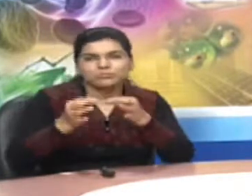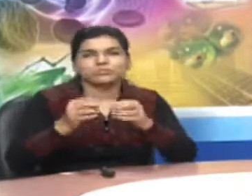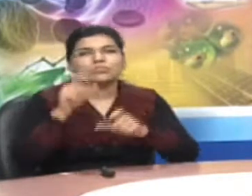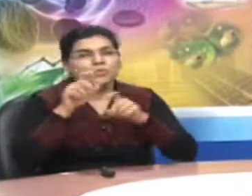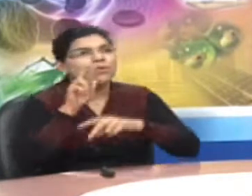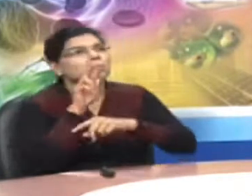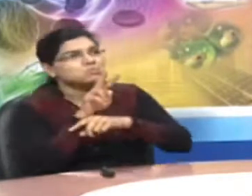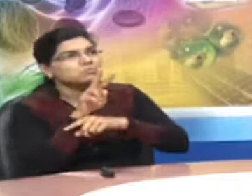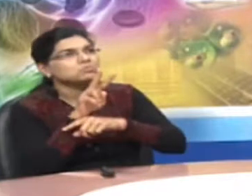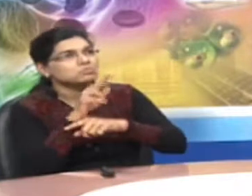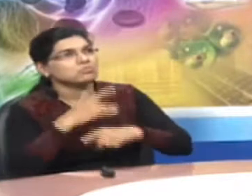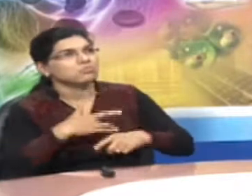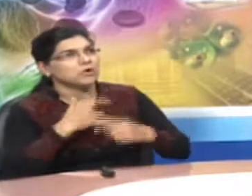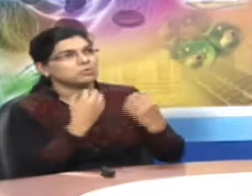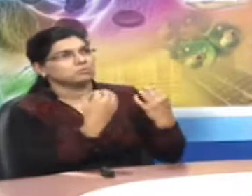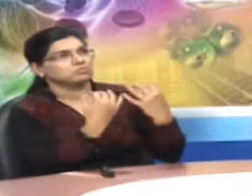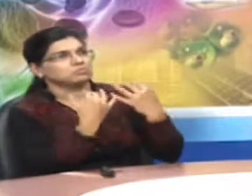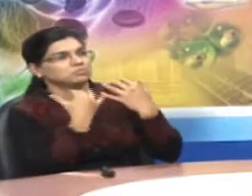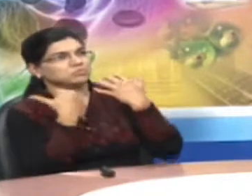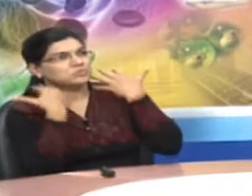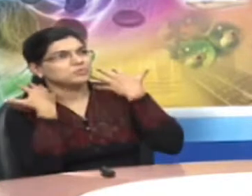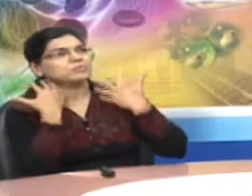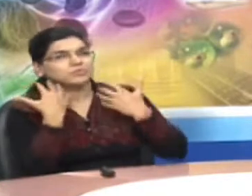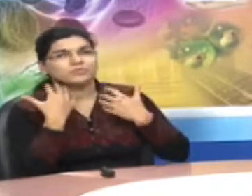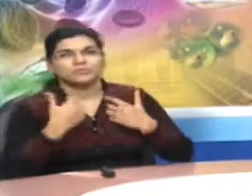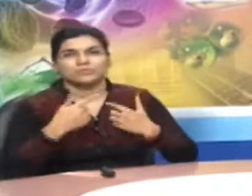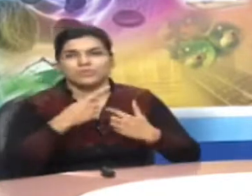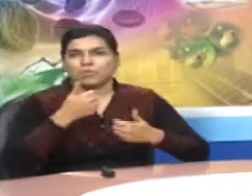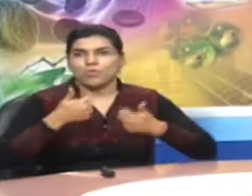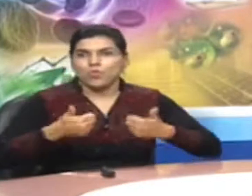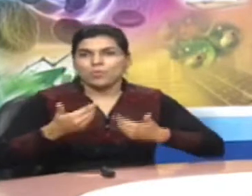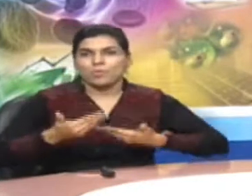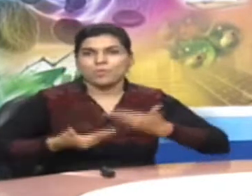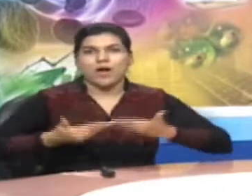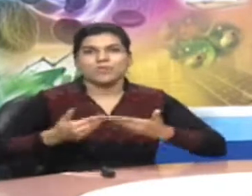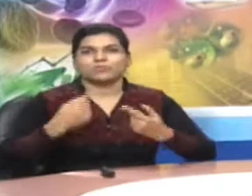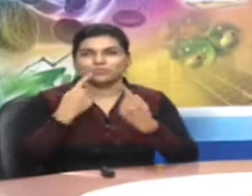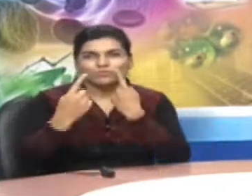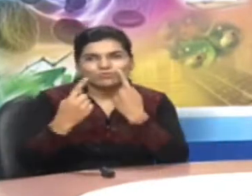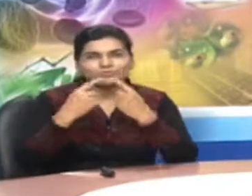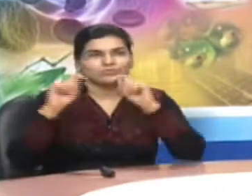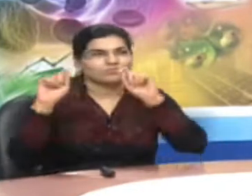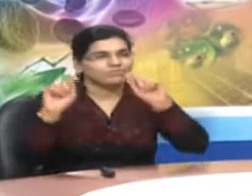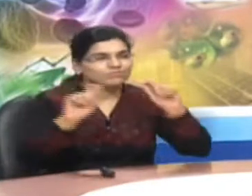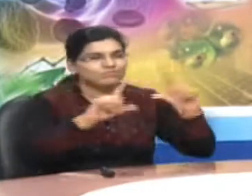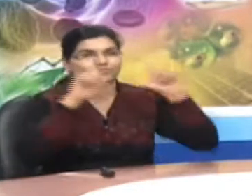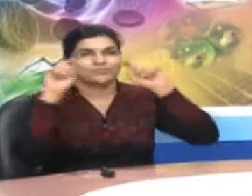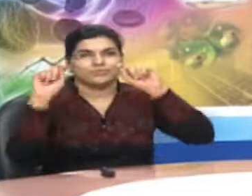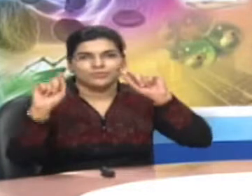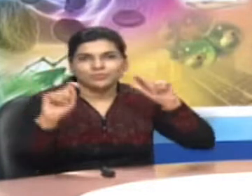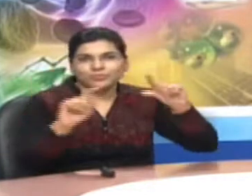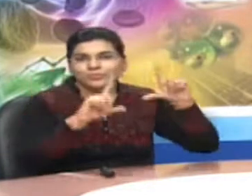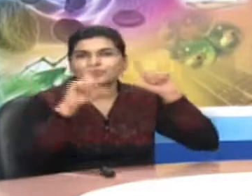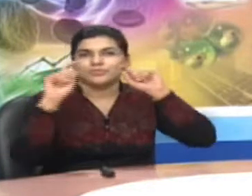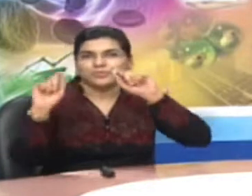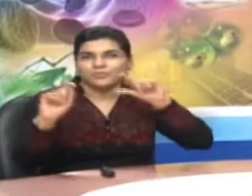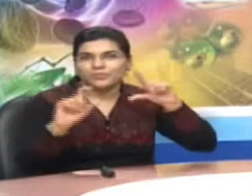conference, etc., the basic purpose of any presentation is to communicate